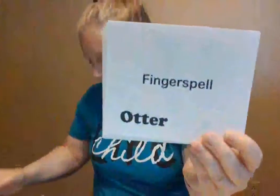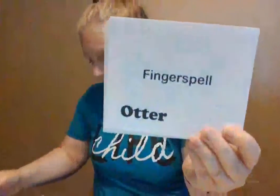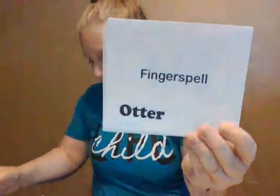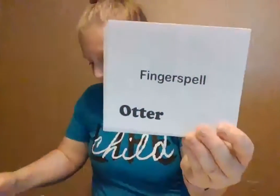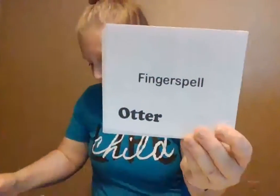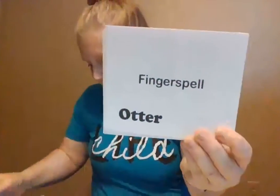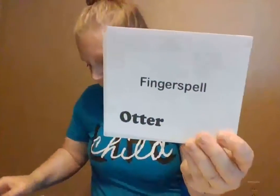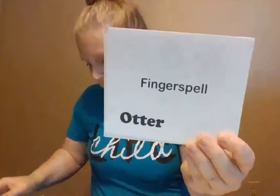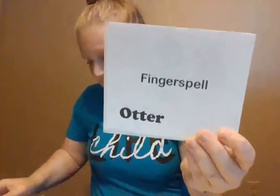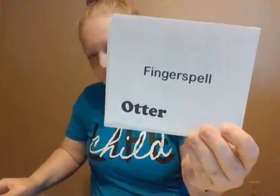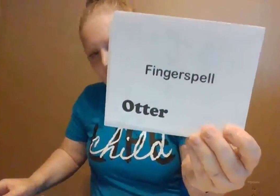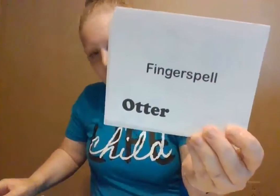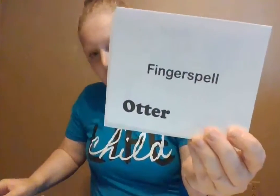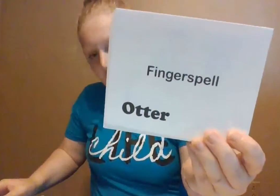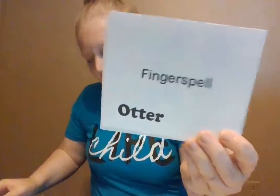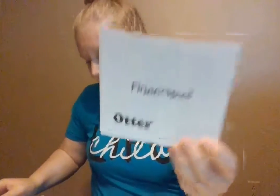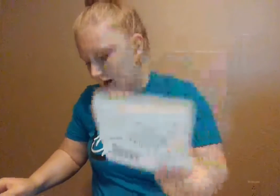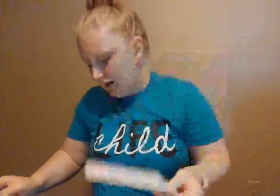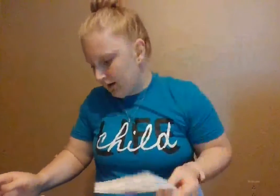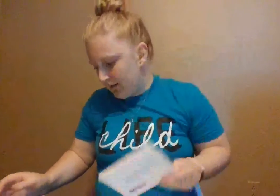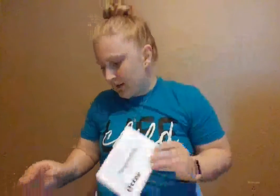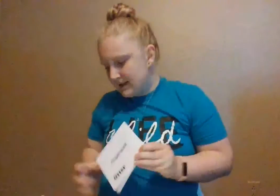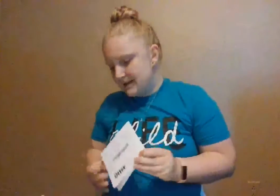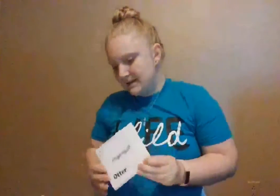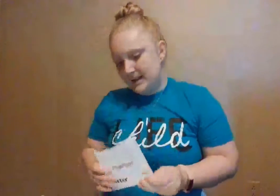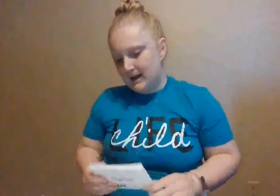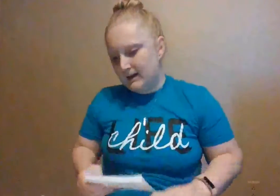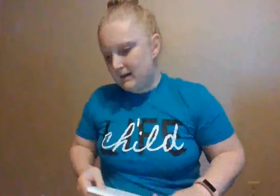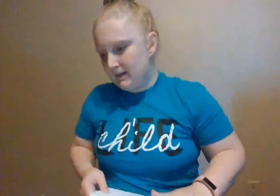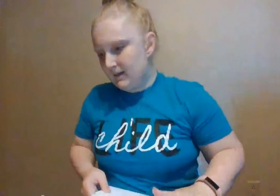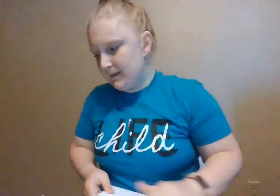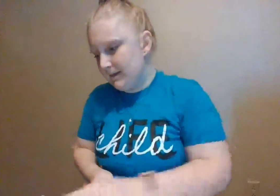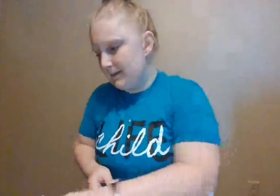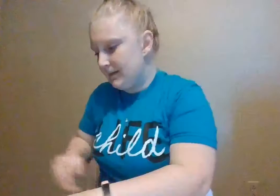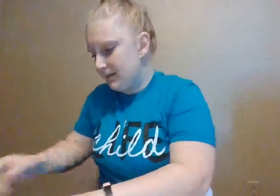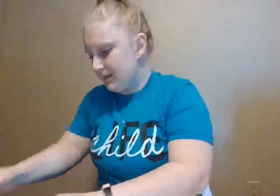can find an otter in my sticks.